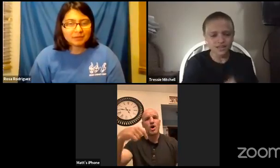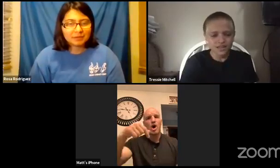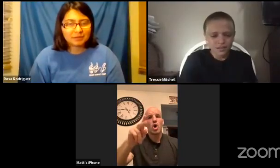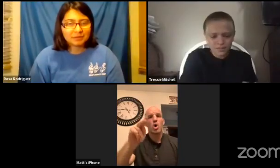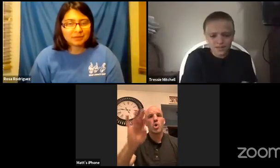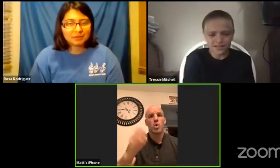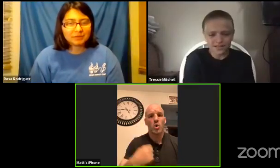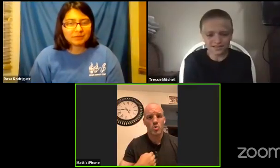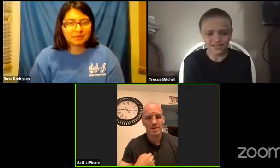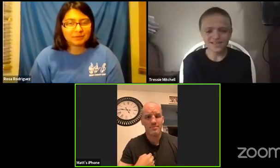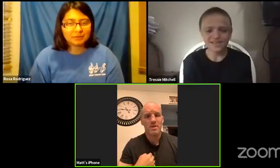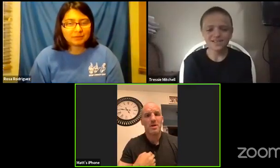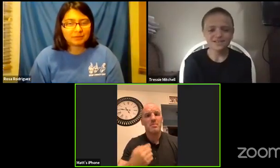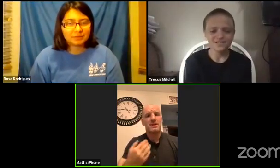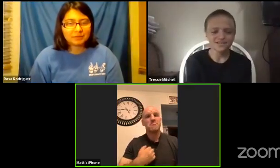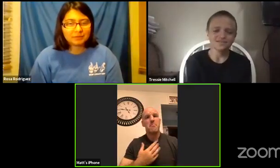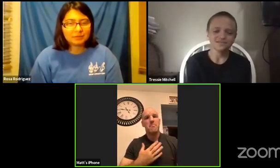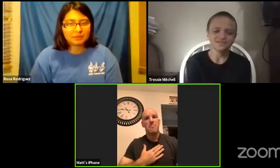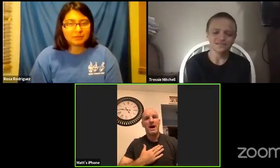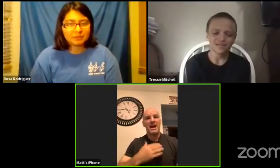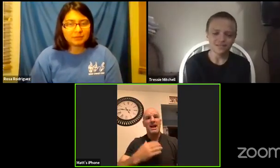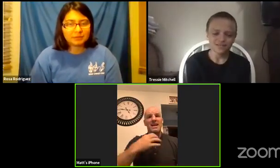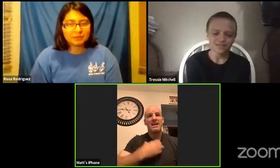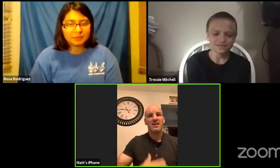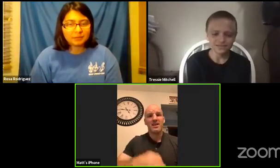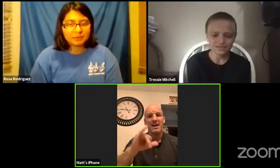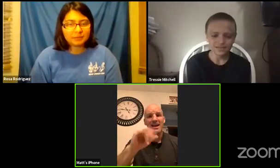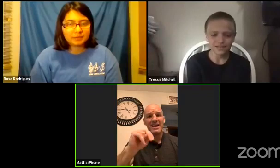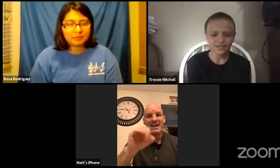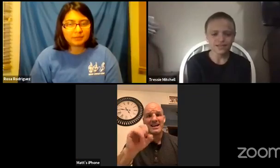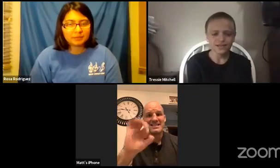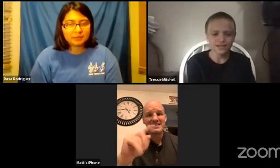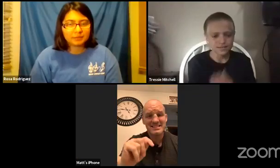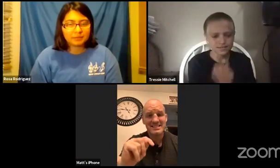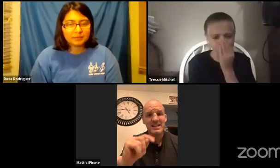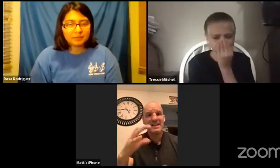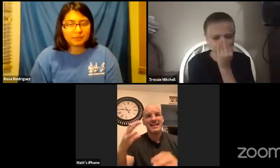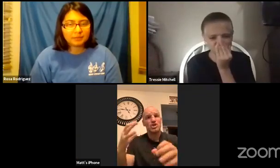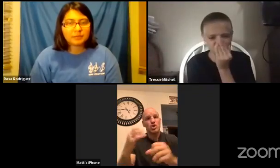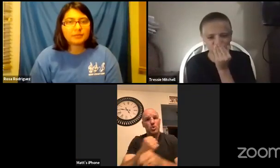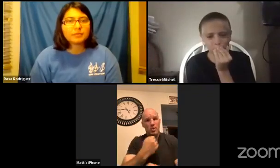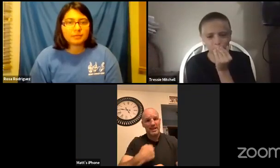watching? Oh, yes. I do like quotes